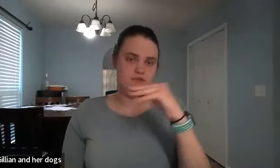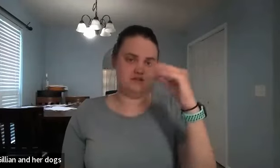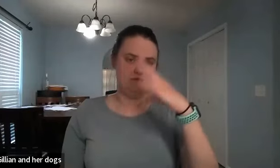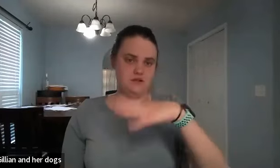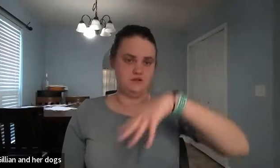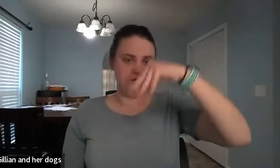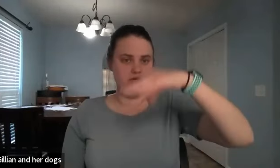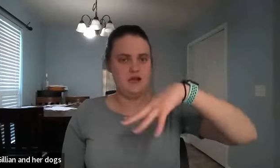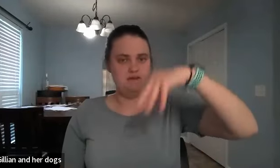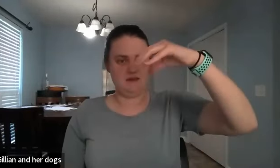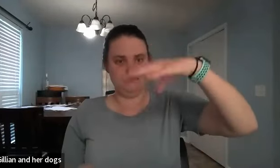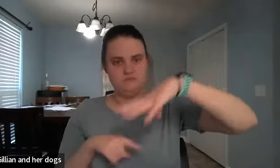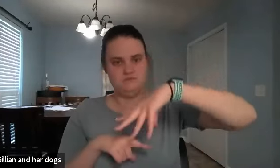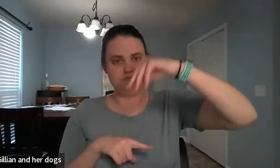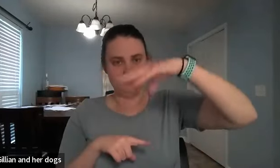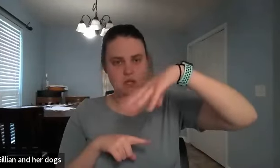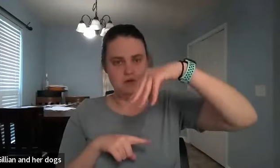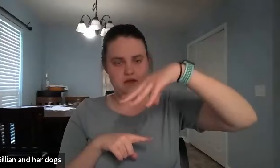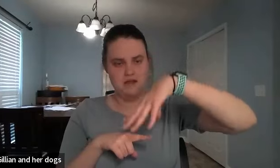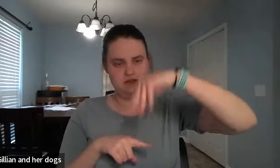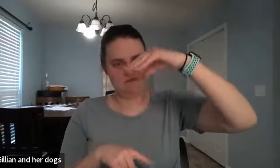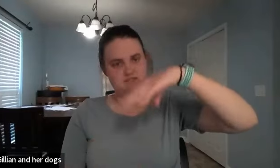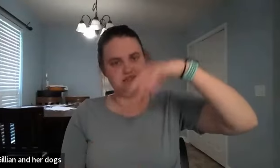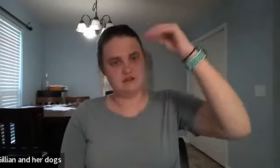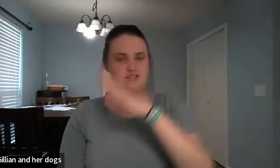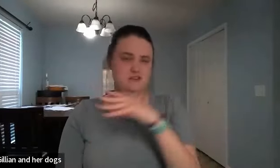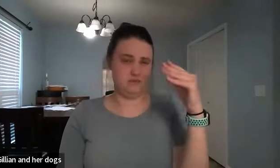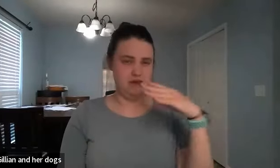two fingers or having it below, like having it facing down. I do either way.